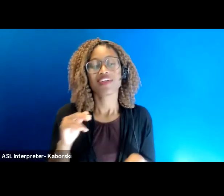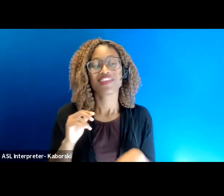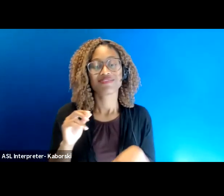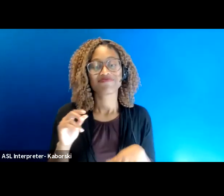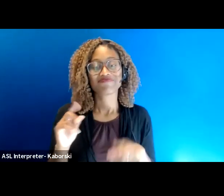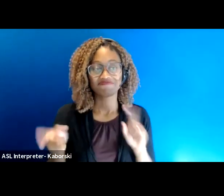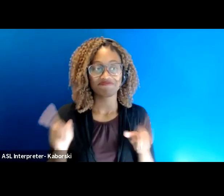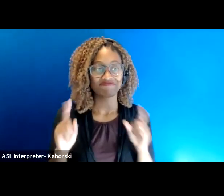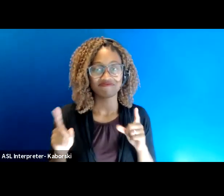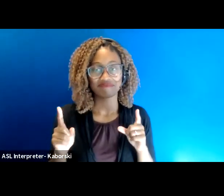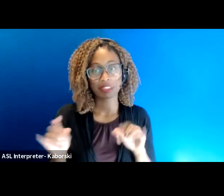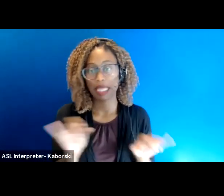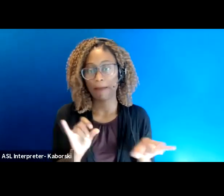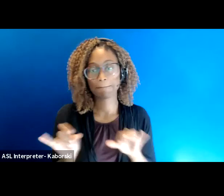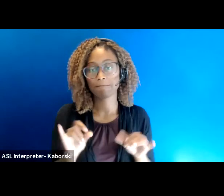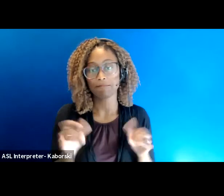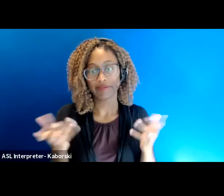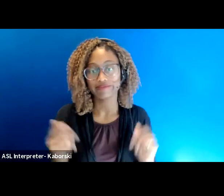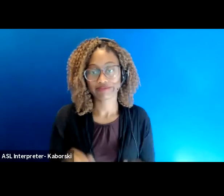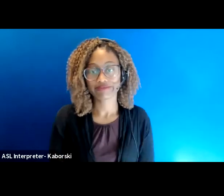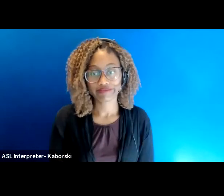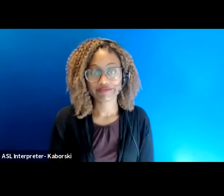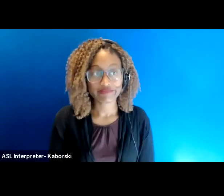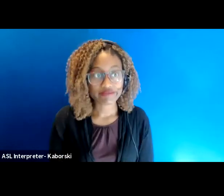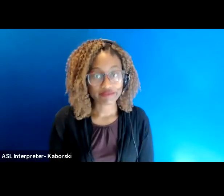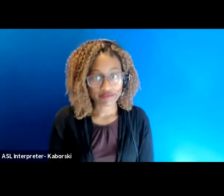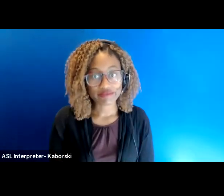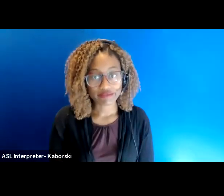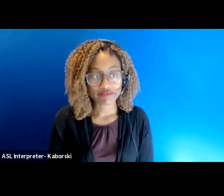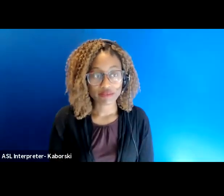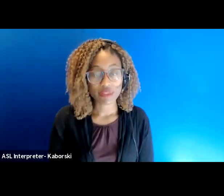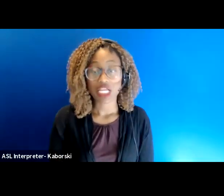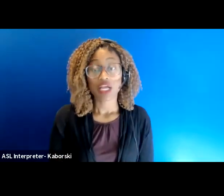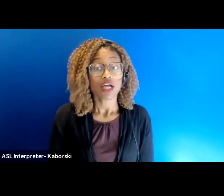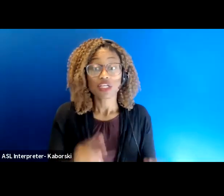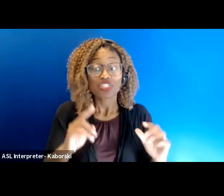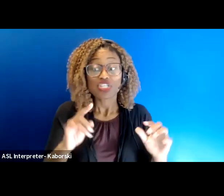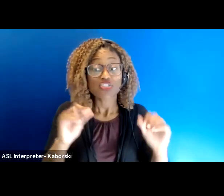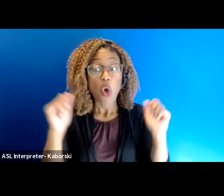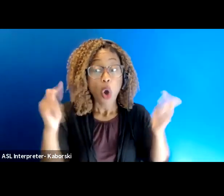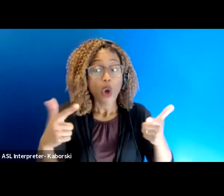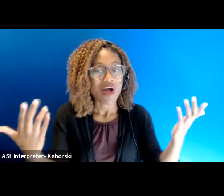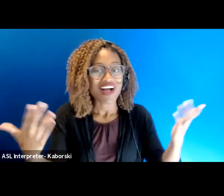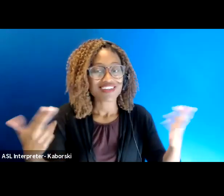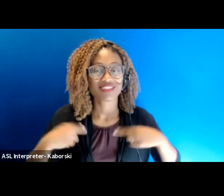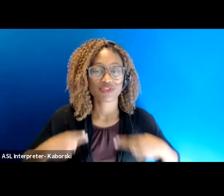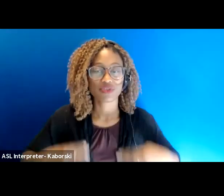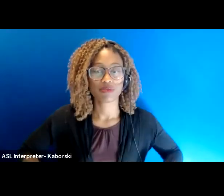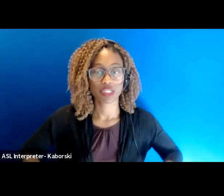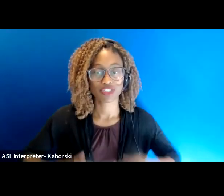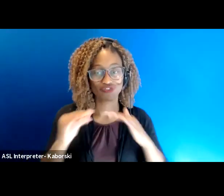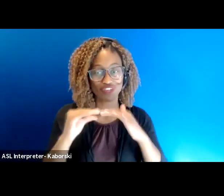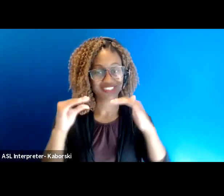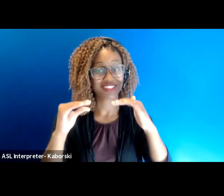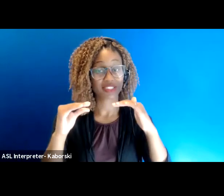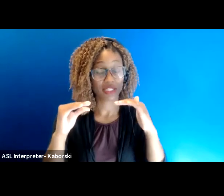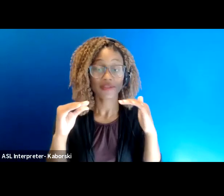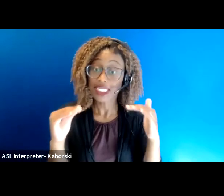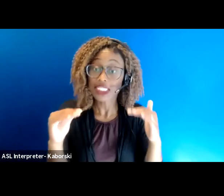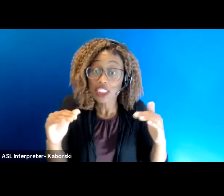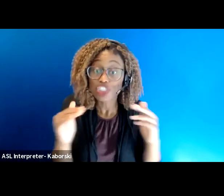in my mind, are the same. It's really human justice, right? It's justice for all